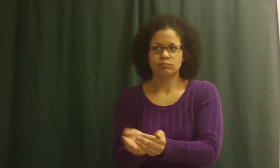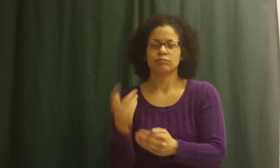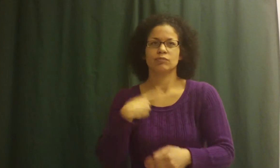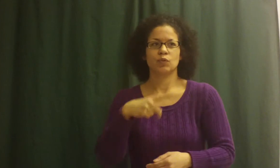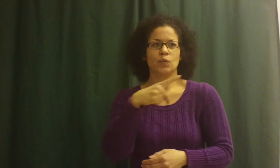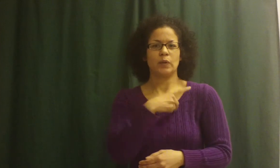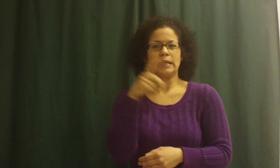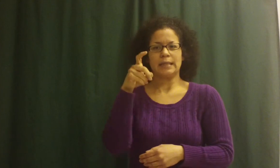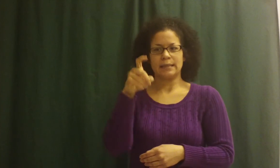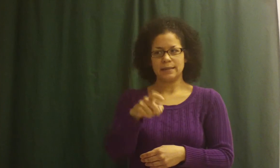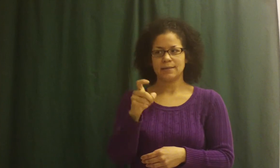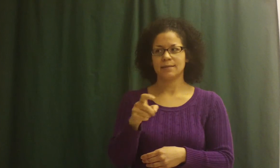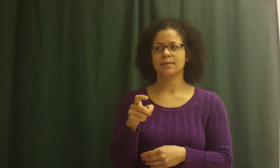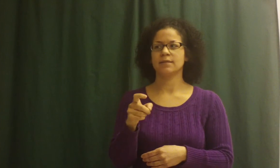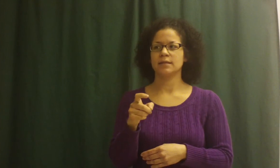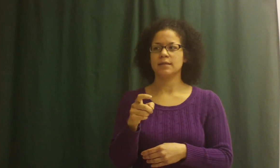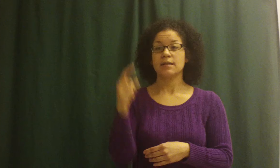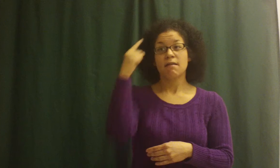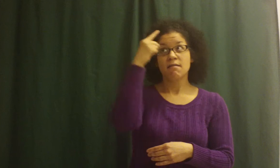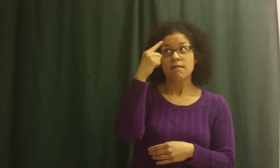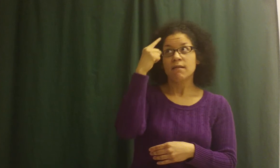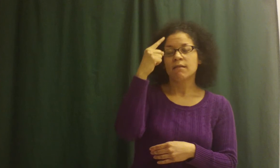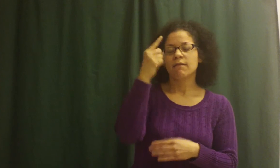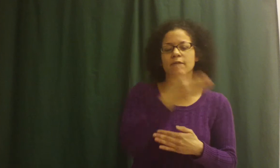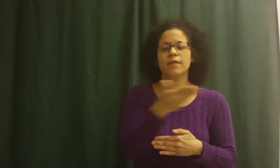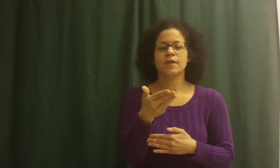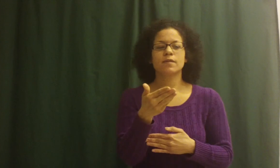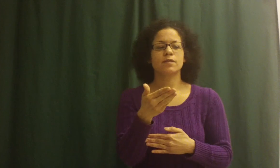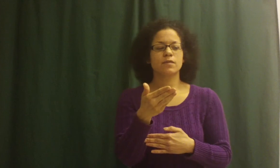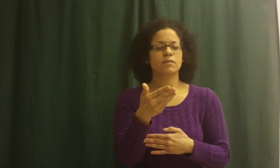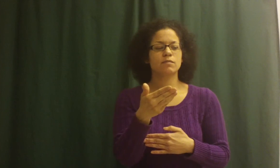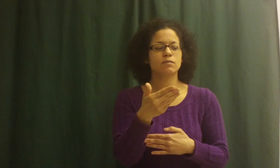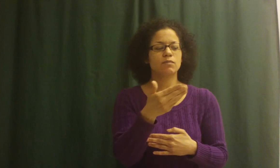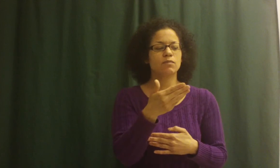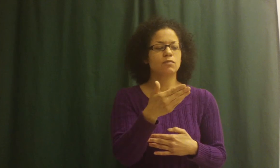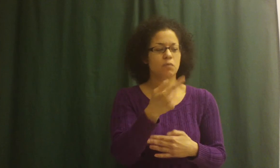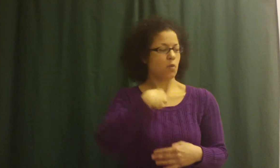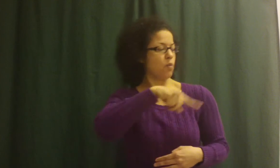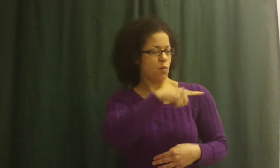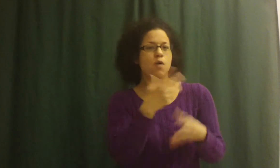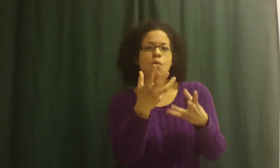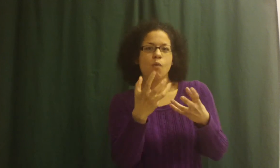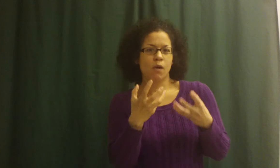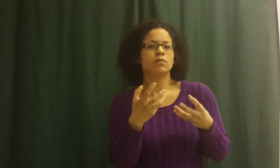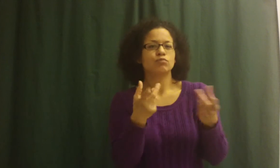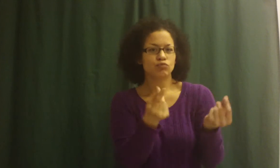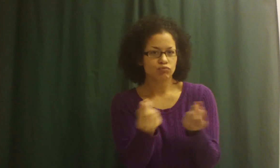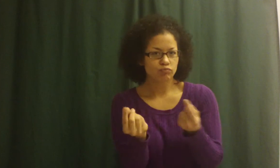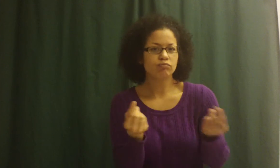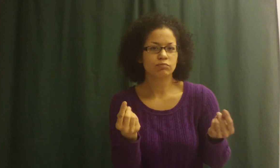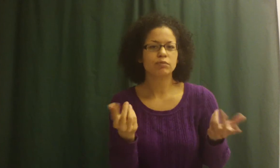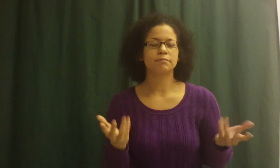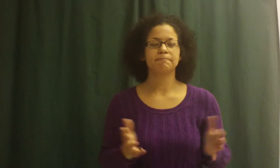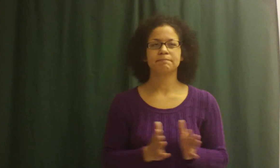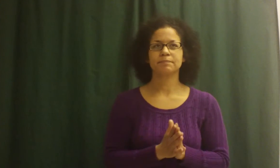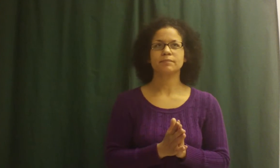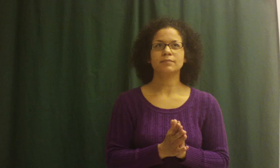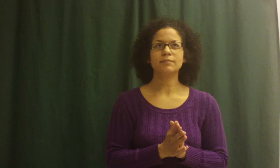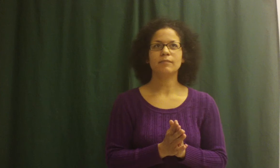his not wanting to go on a cruise, I said, I'd really like to do this. I think I'll call one